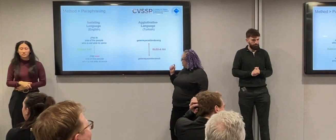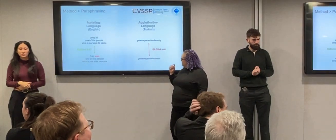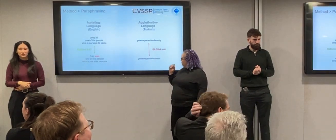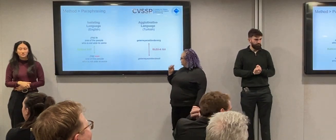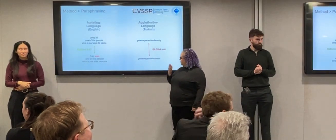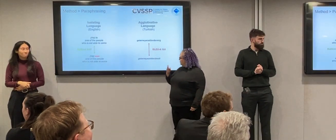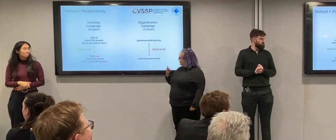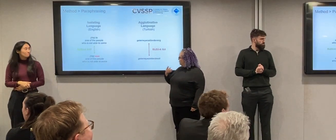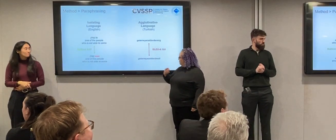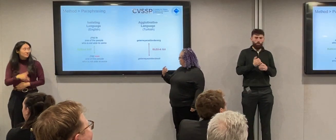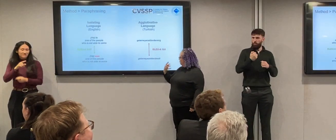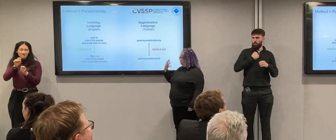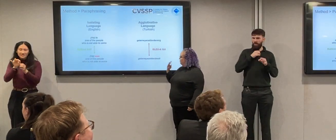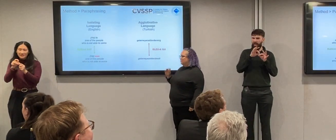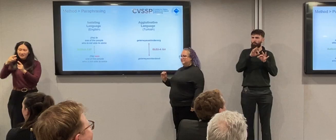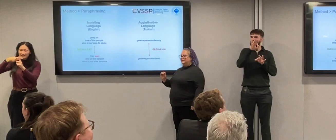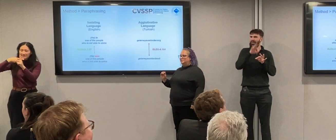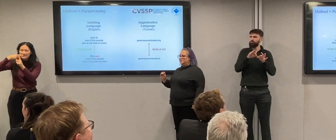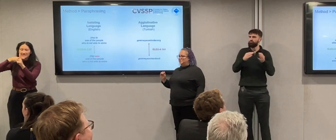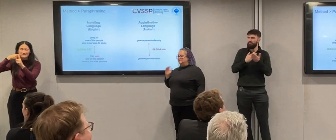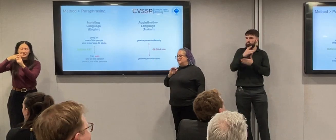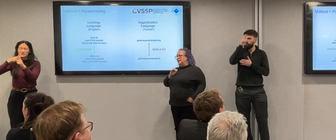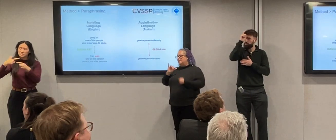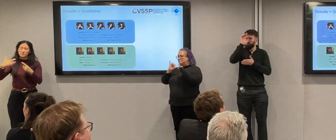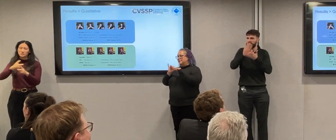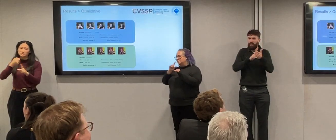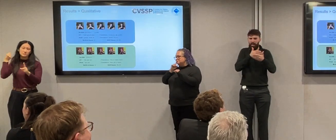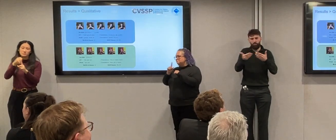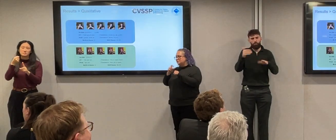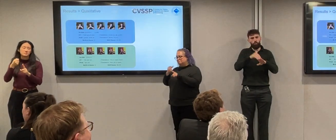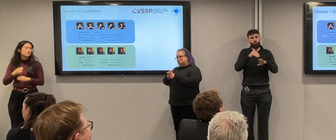So our metrics are heavily affected by this.